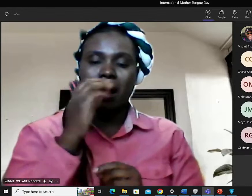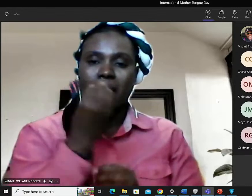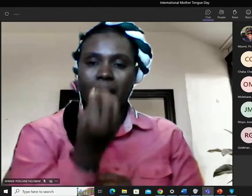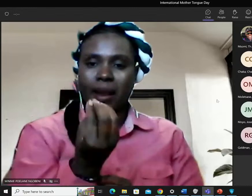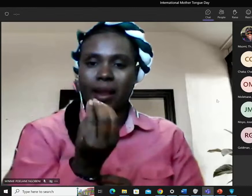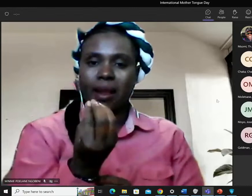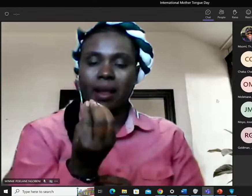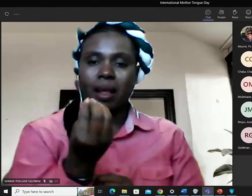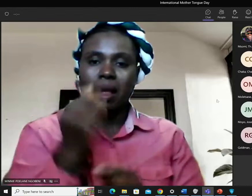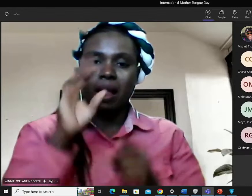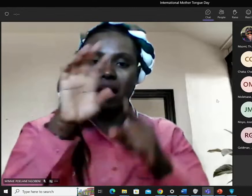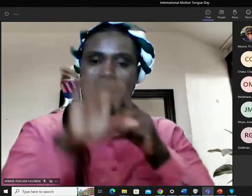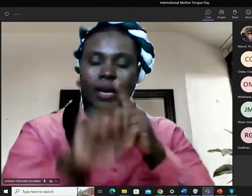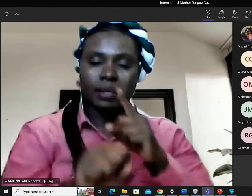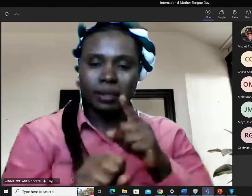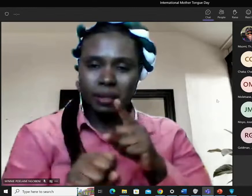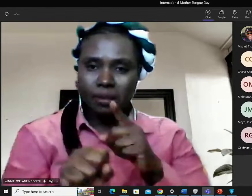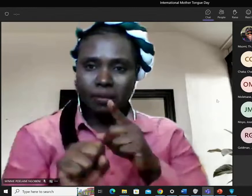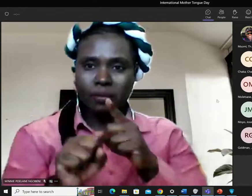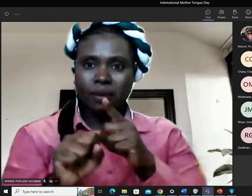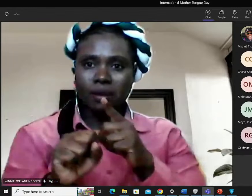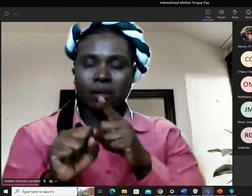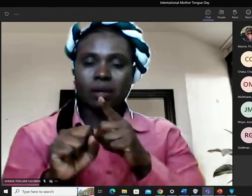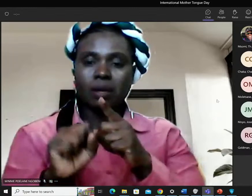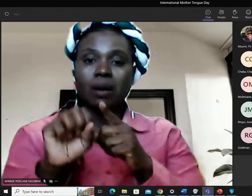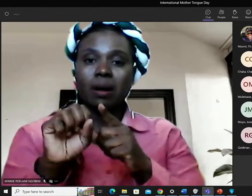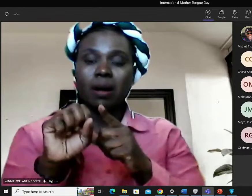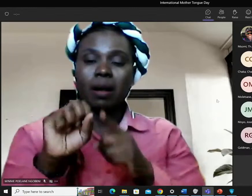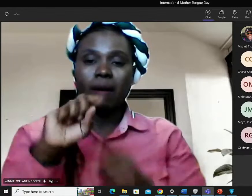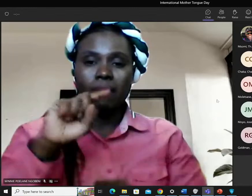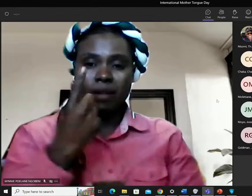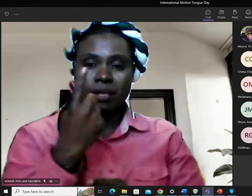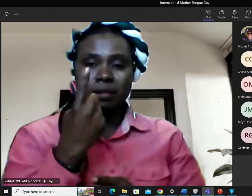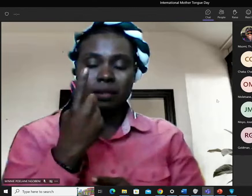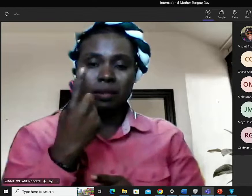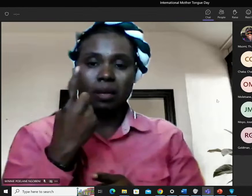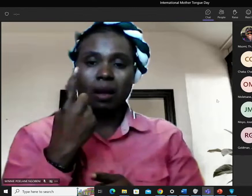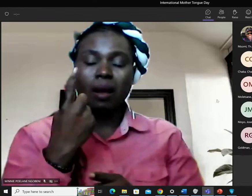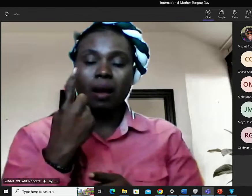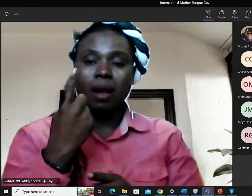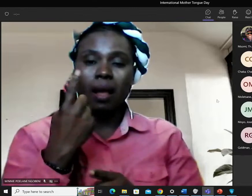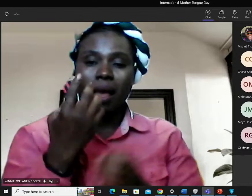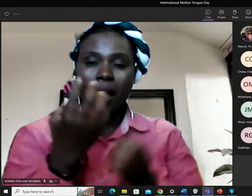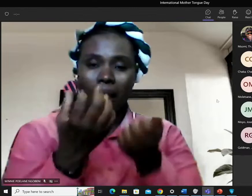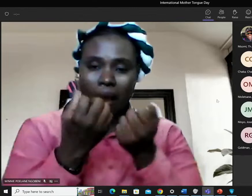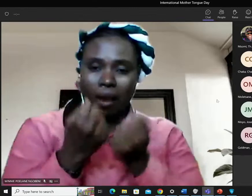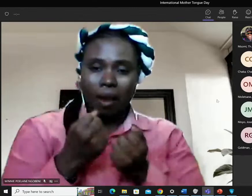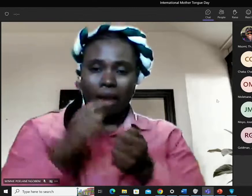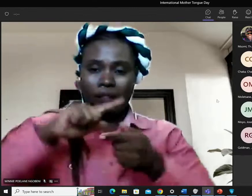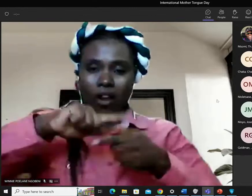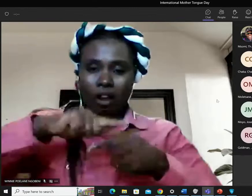got was Kwasya first position, got a laptop,